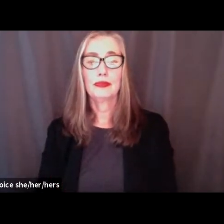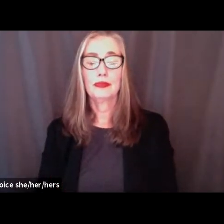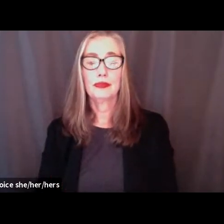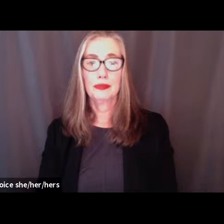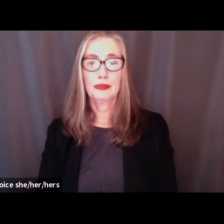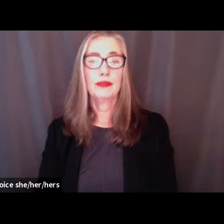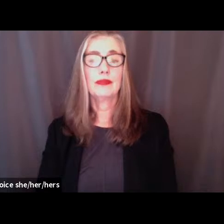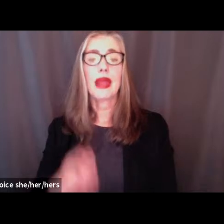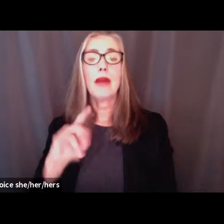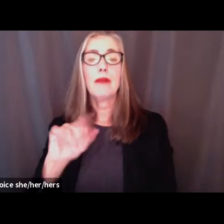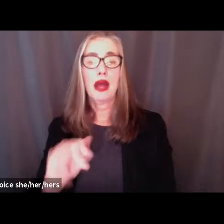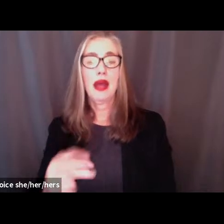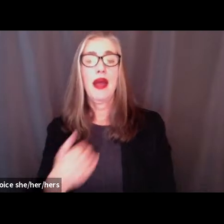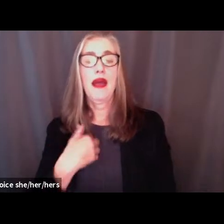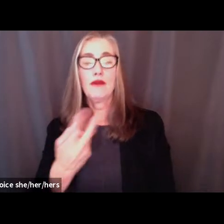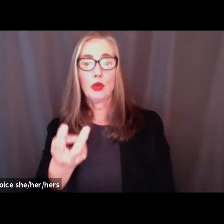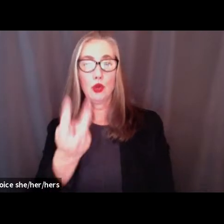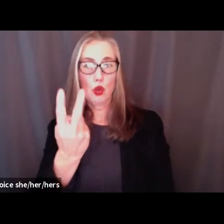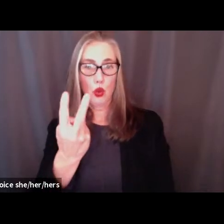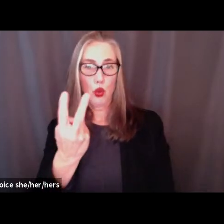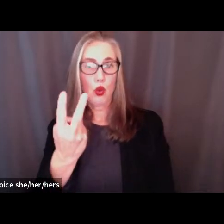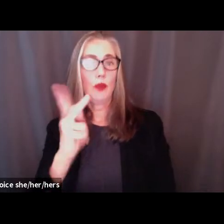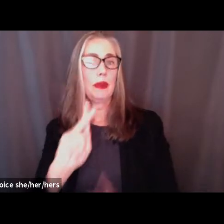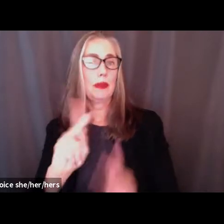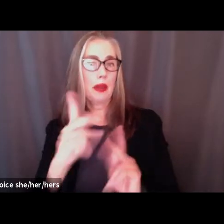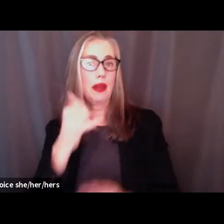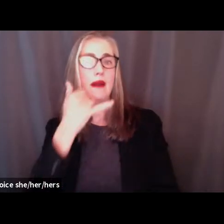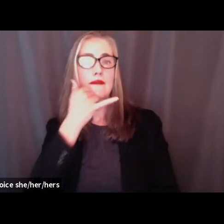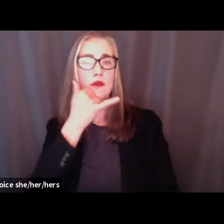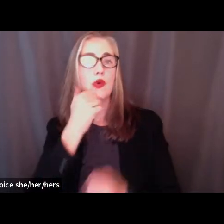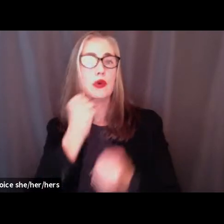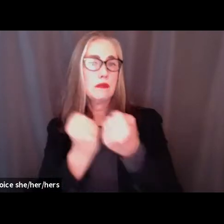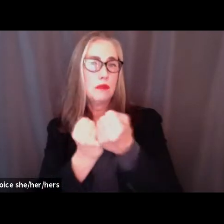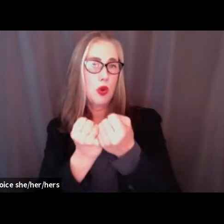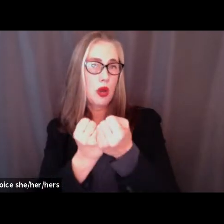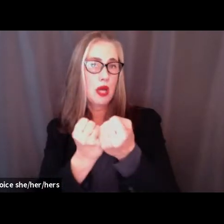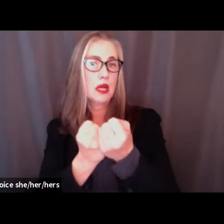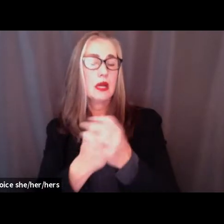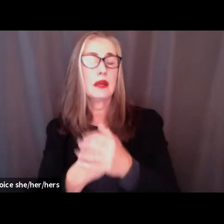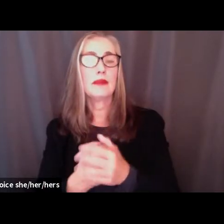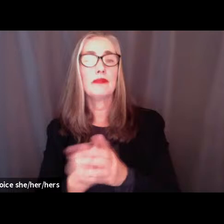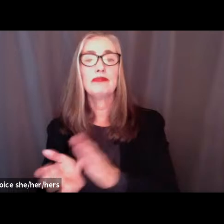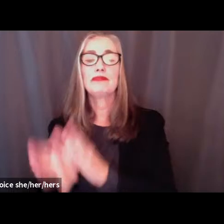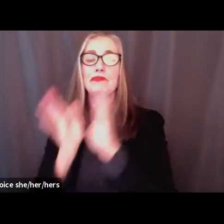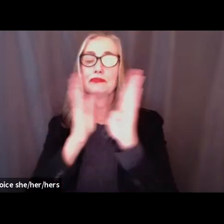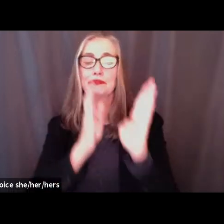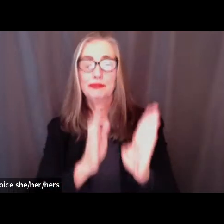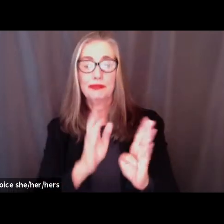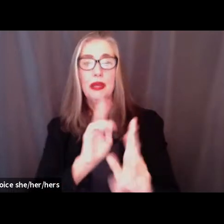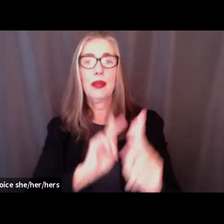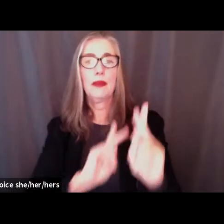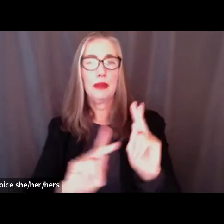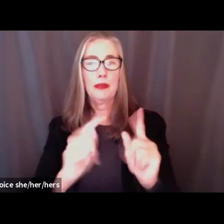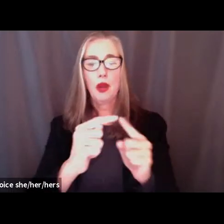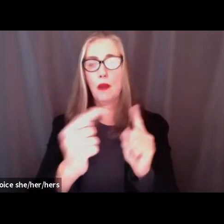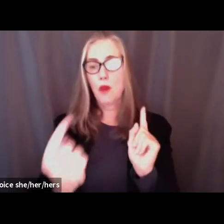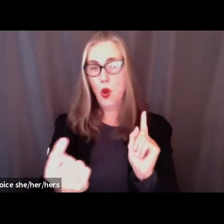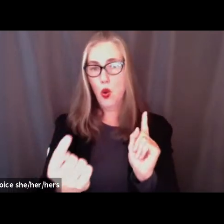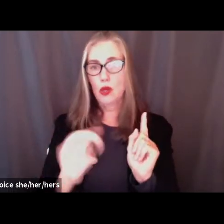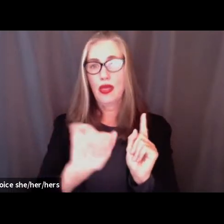Okay, we've got 2 on the phone in favor. Okay, let's take all those opposed to the